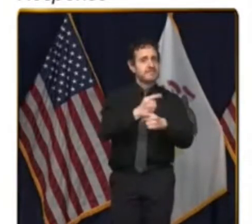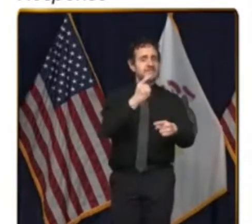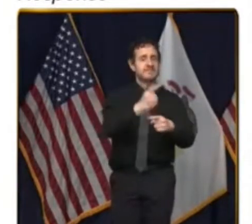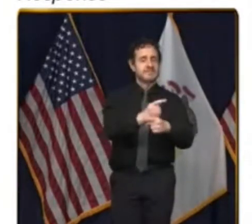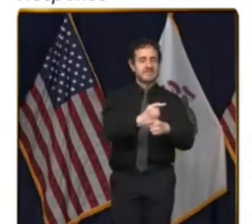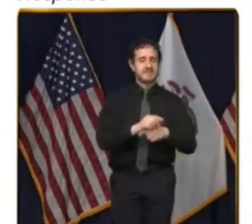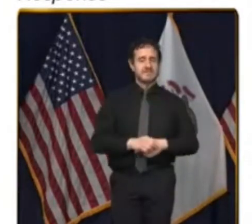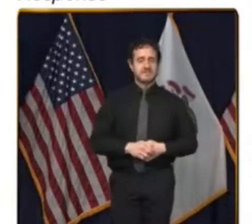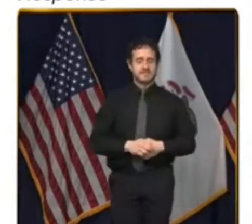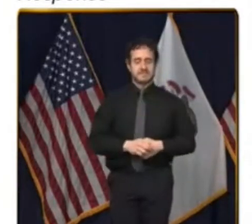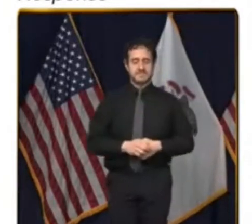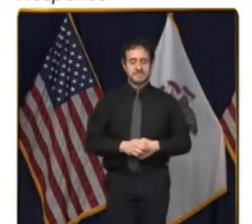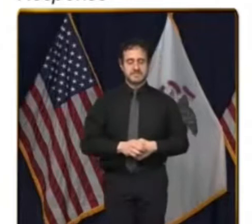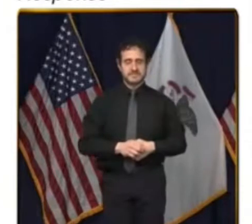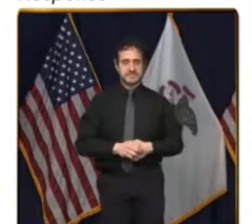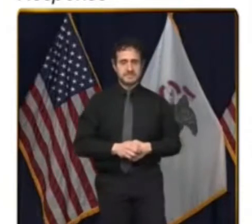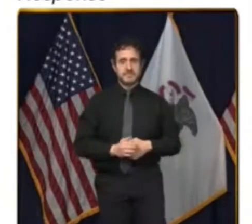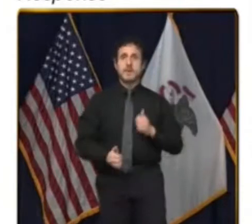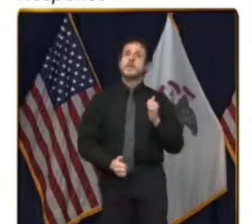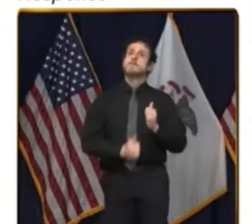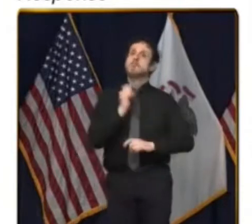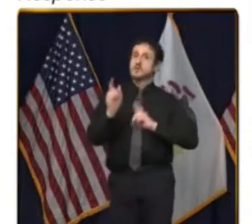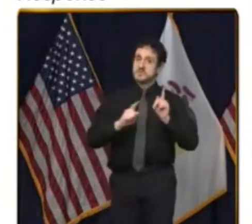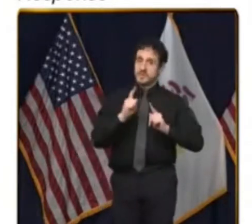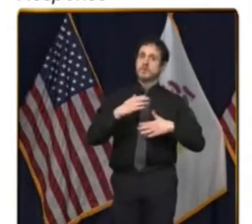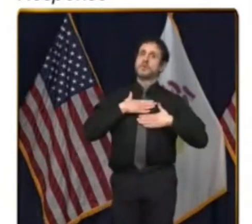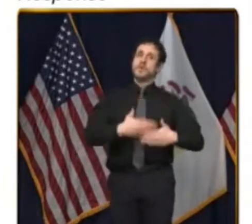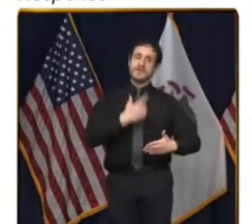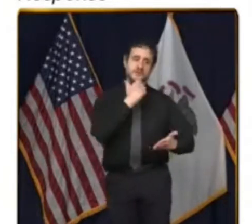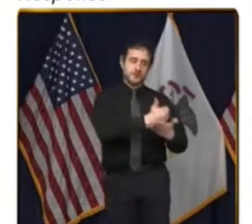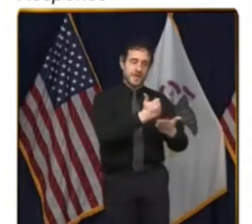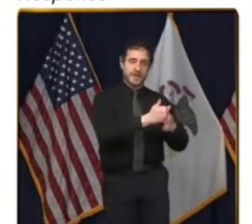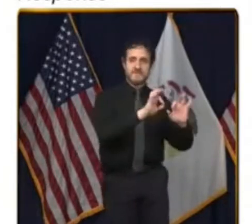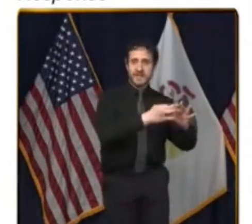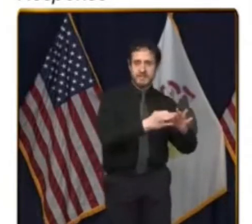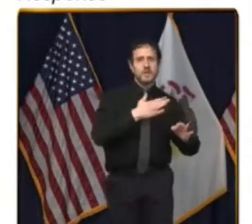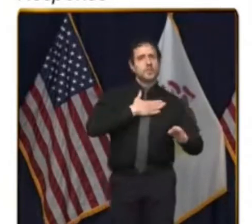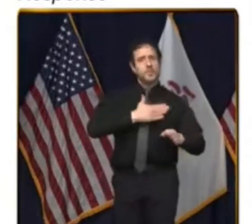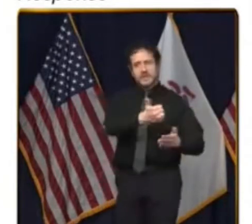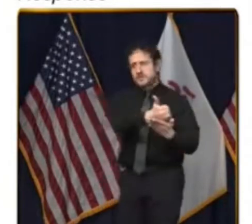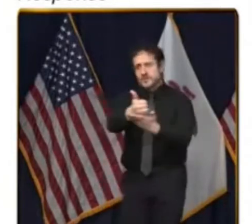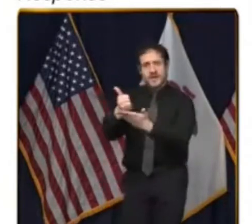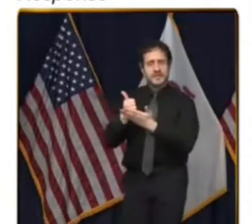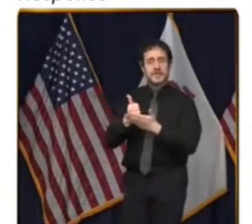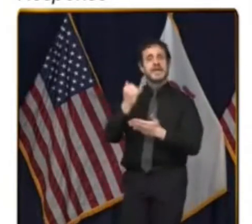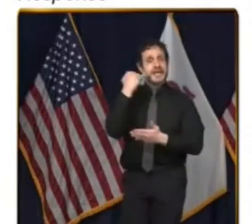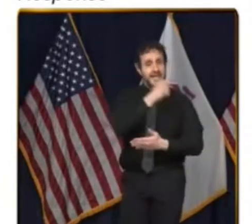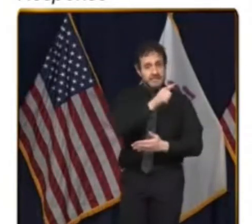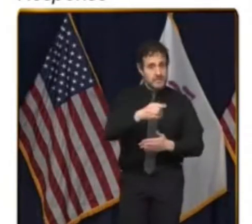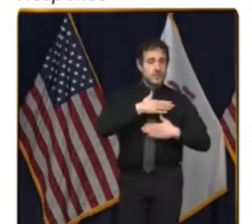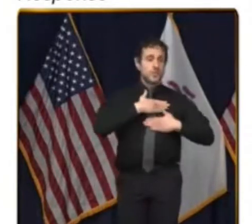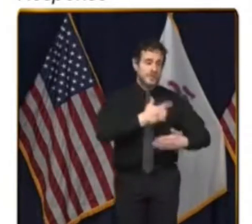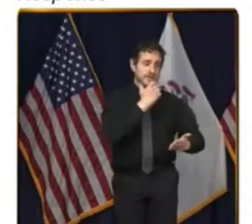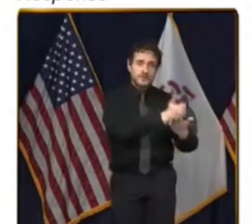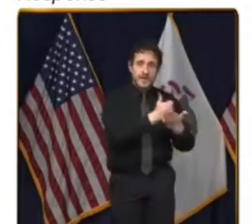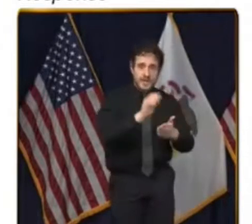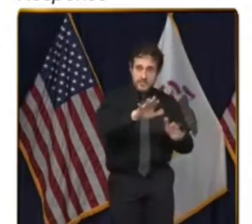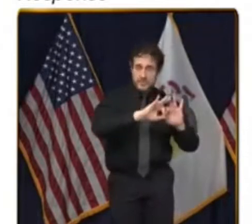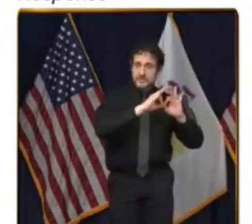people say. I will do anything for my family. So if you will do anything for your